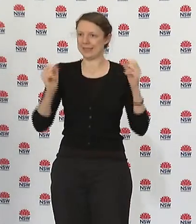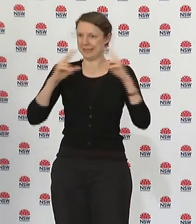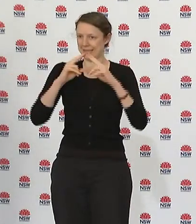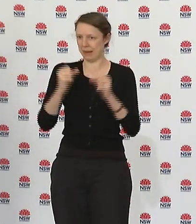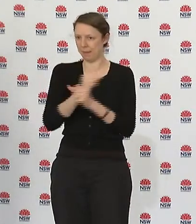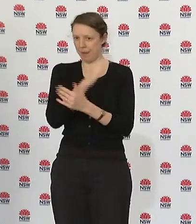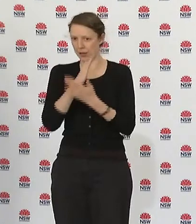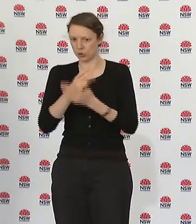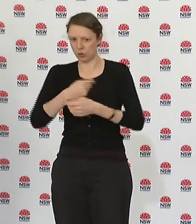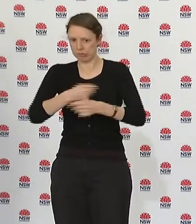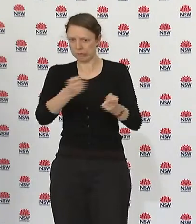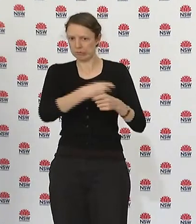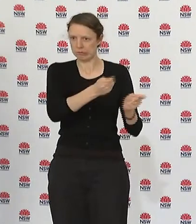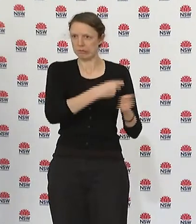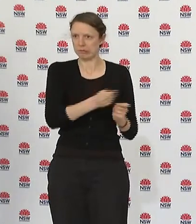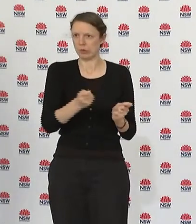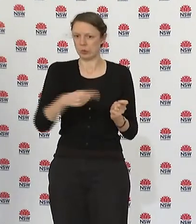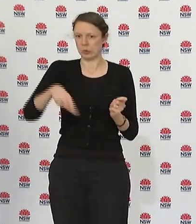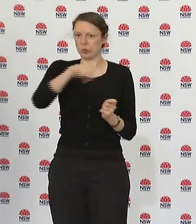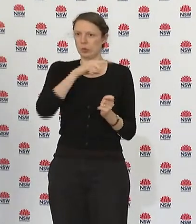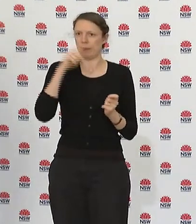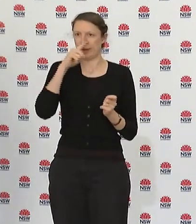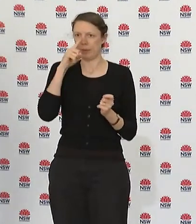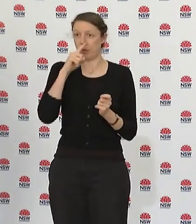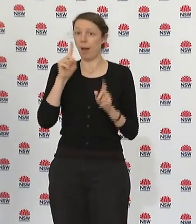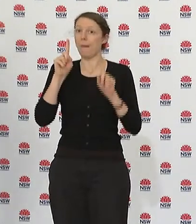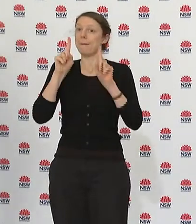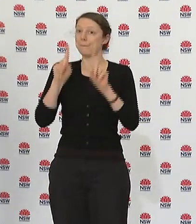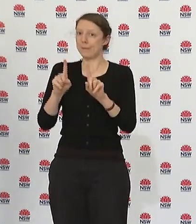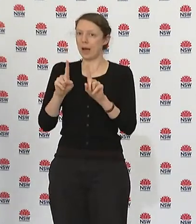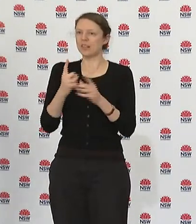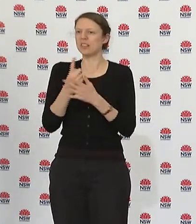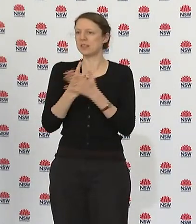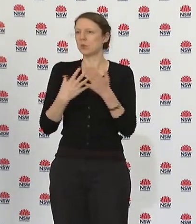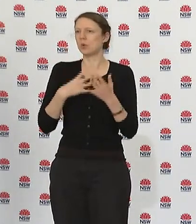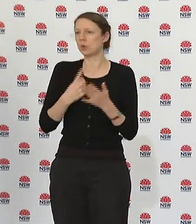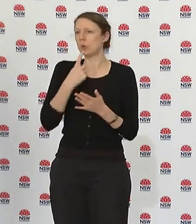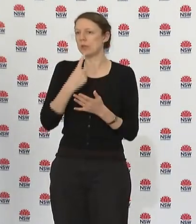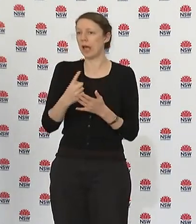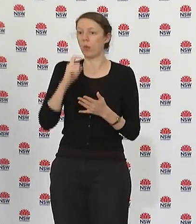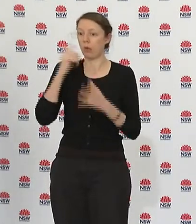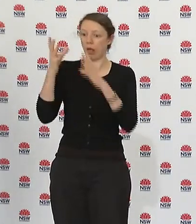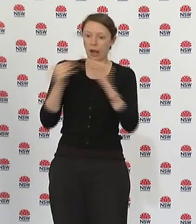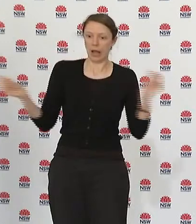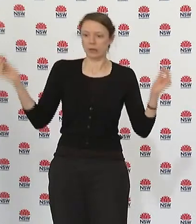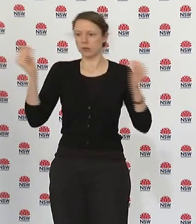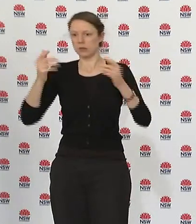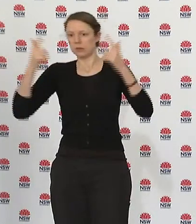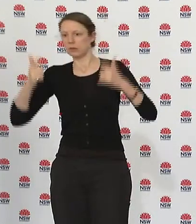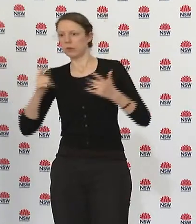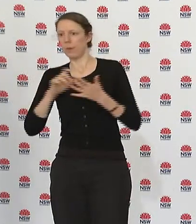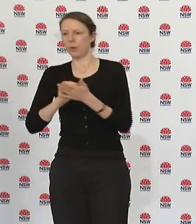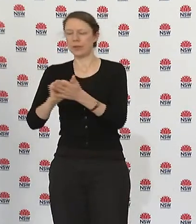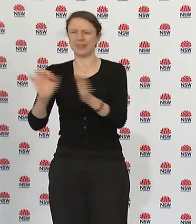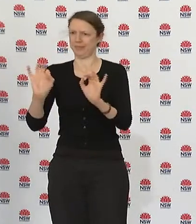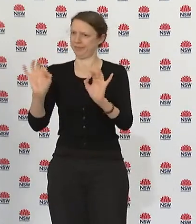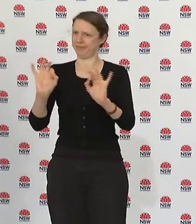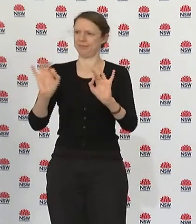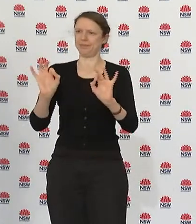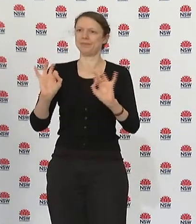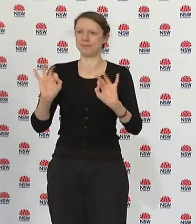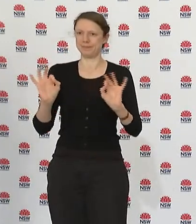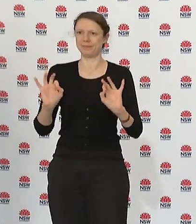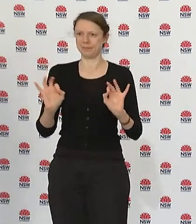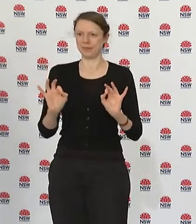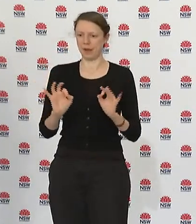stage, I just want to stress there won't be a major disruption to bookings that people have, because we know that a large proportion of the bookings